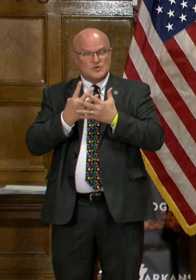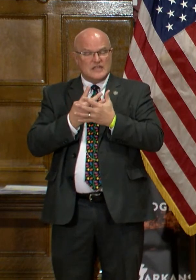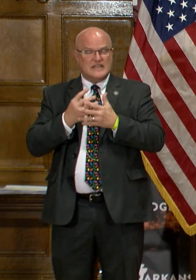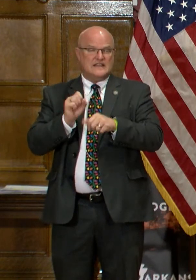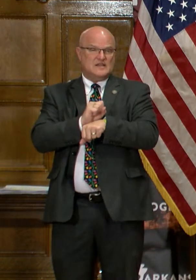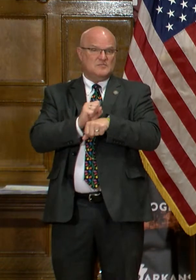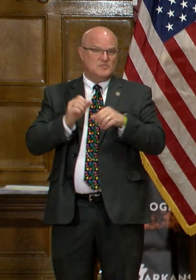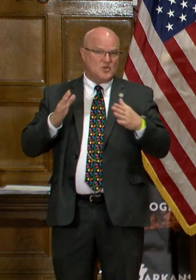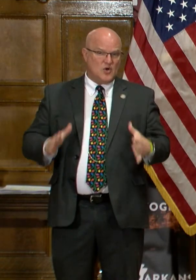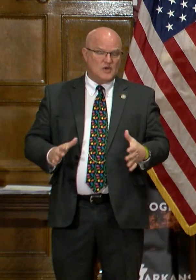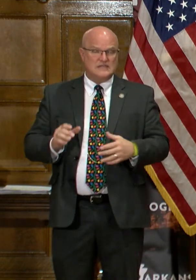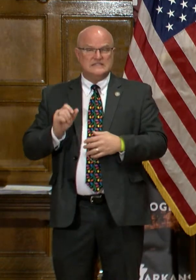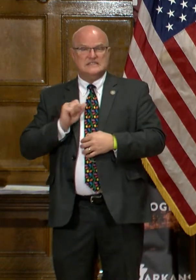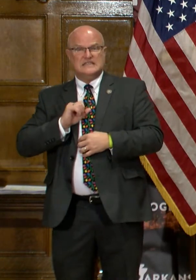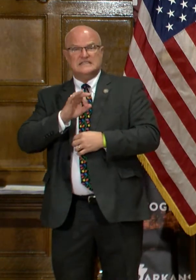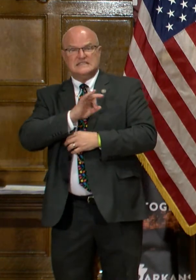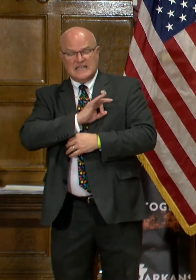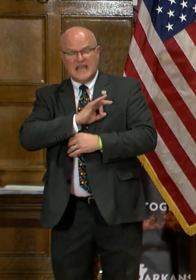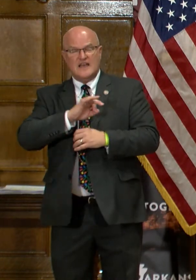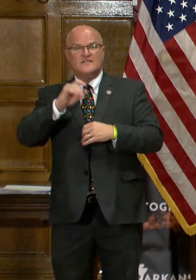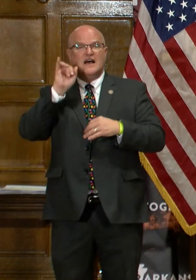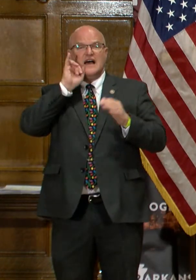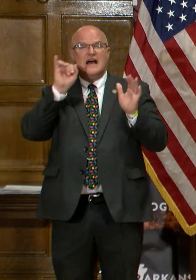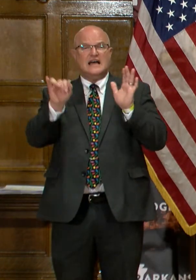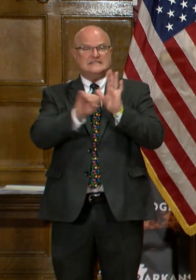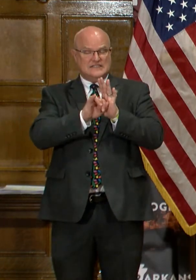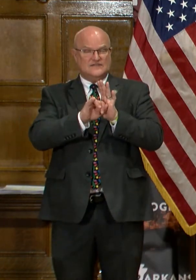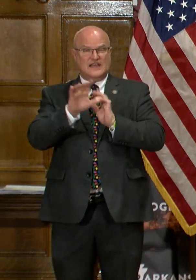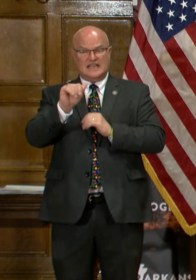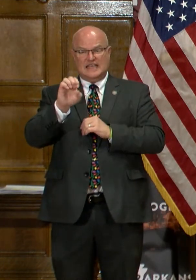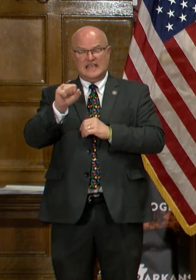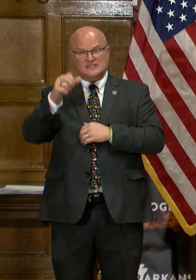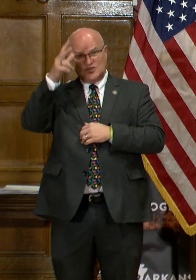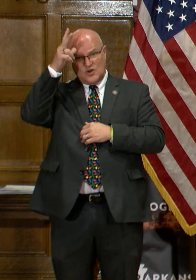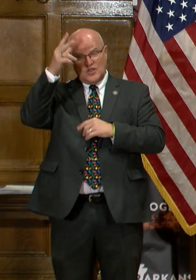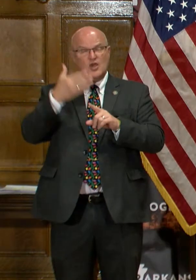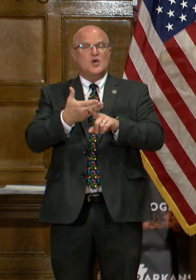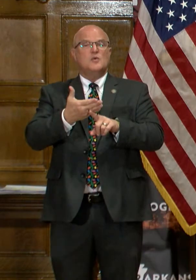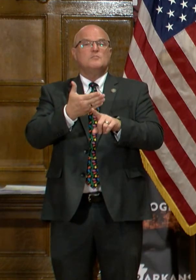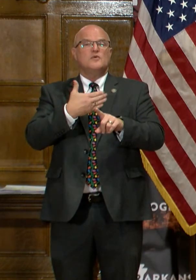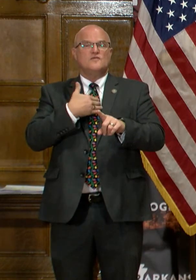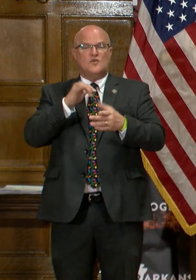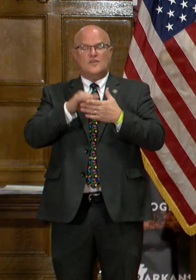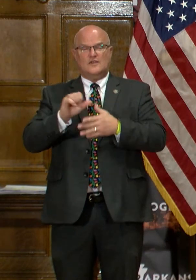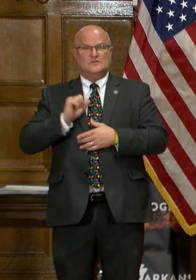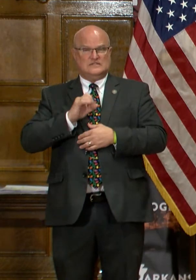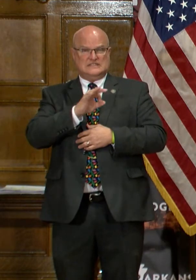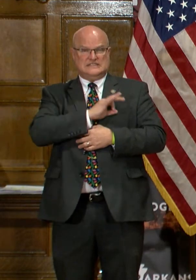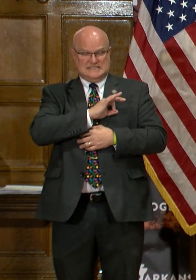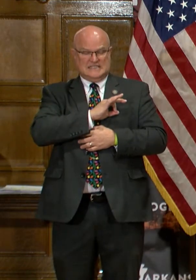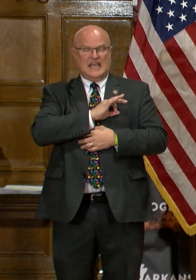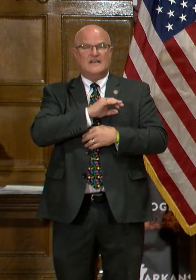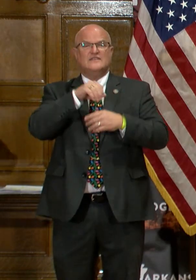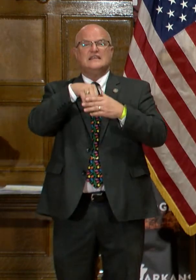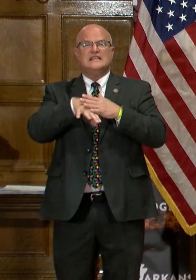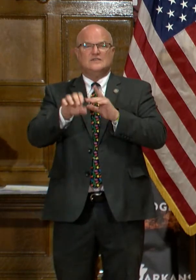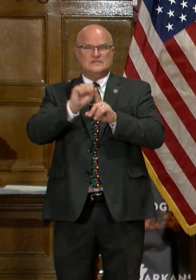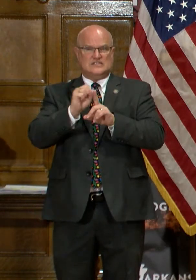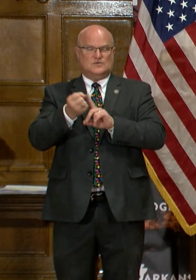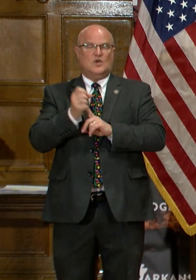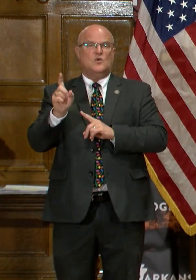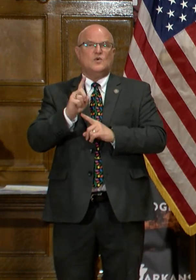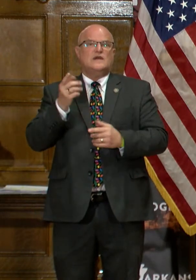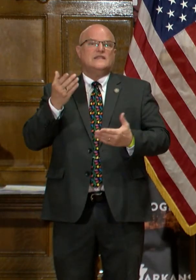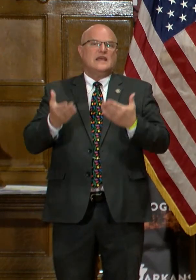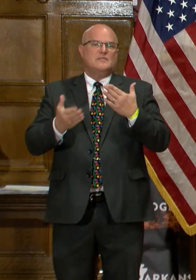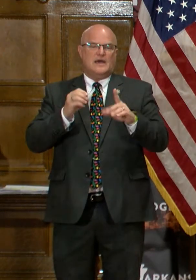their employees, their staff, and identifying cases early before those staff members get into a situation where